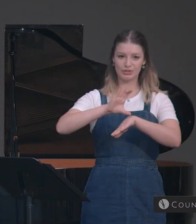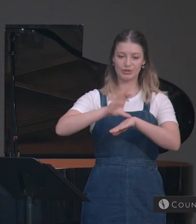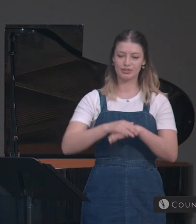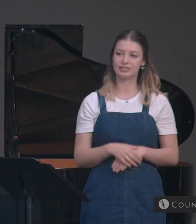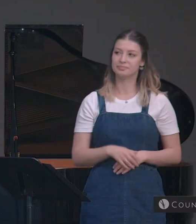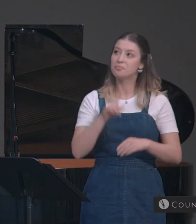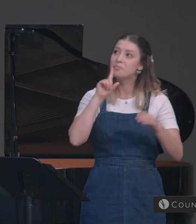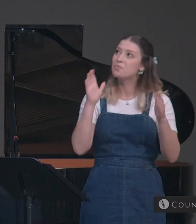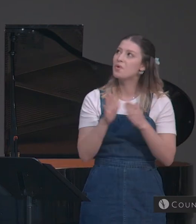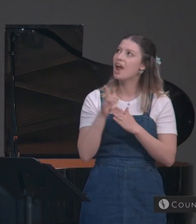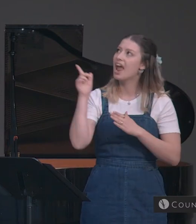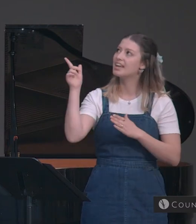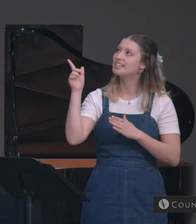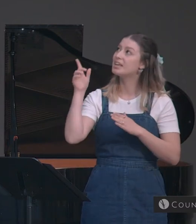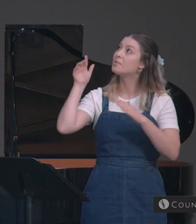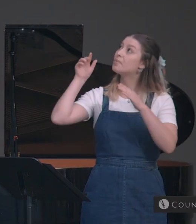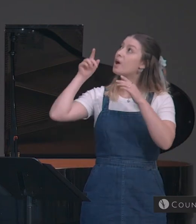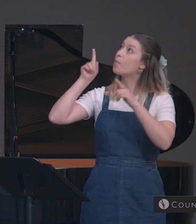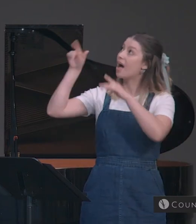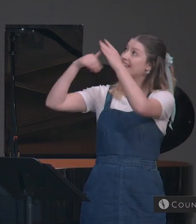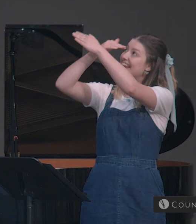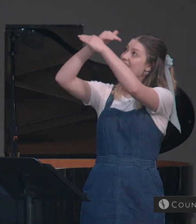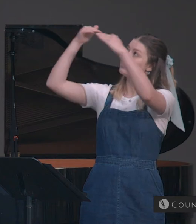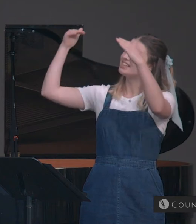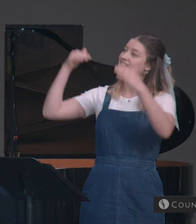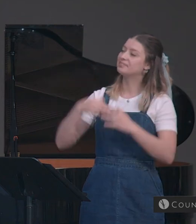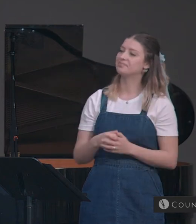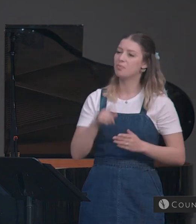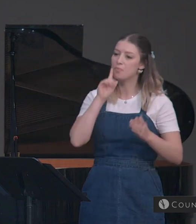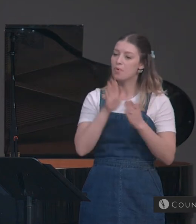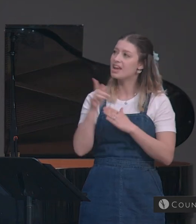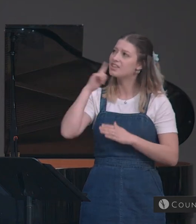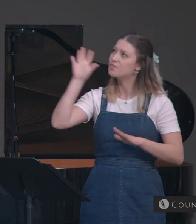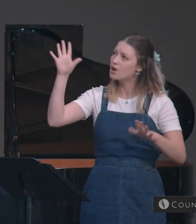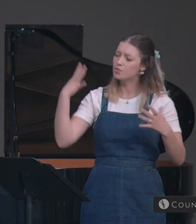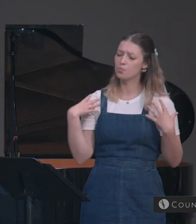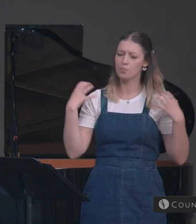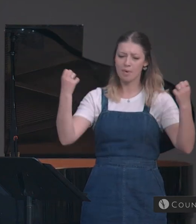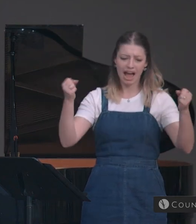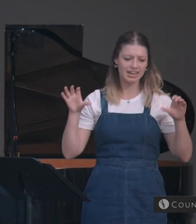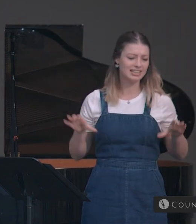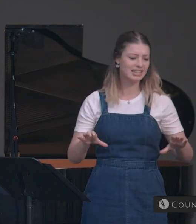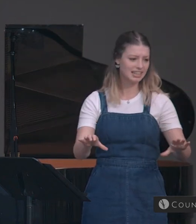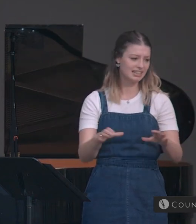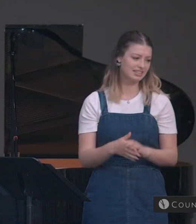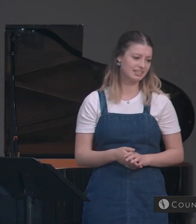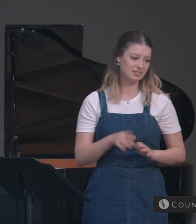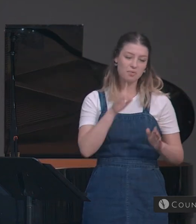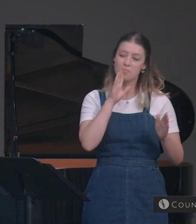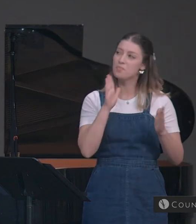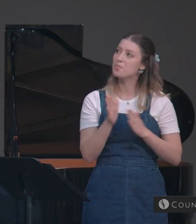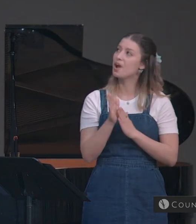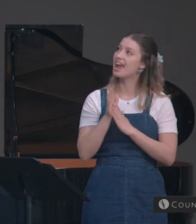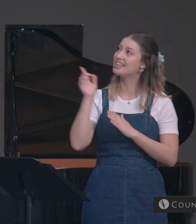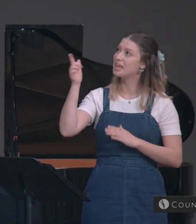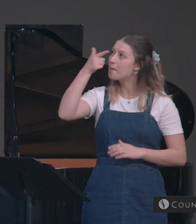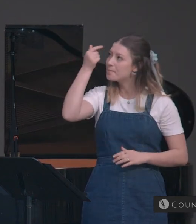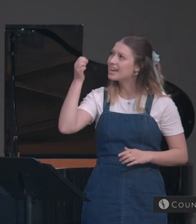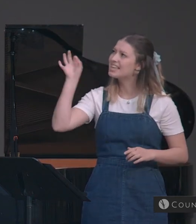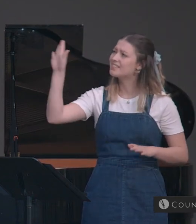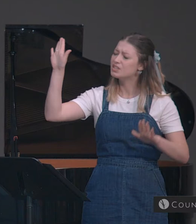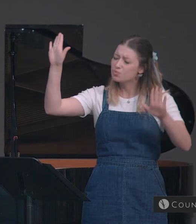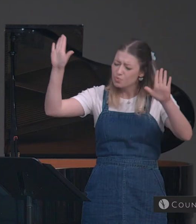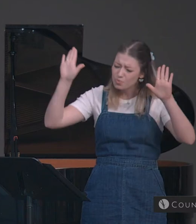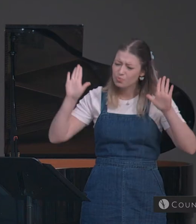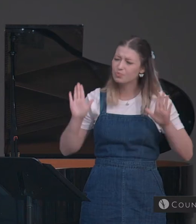Praise Him in His mighty heavens. Praise Him for His mighty deeds. Praise Him according to His excellent